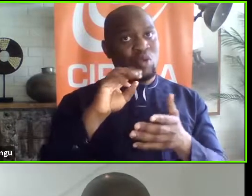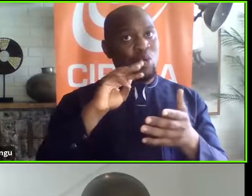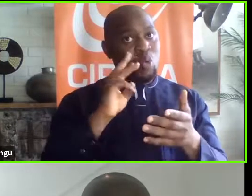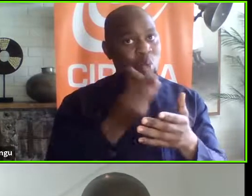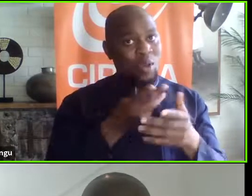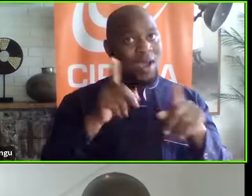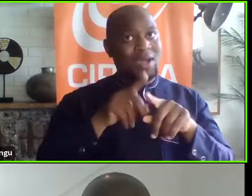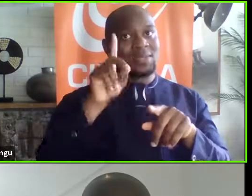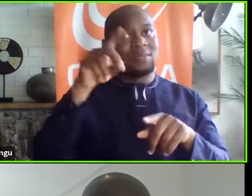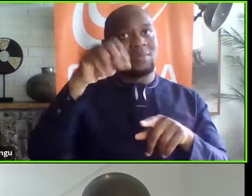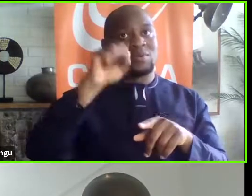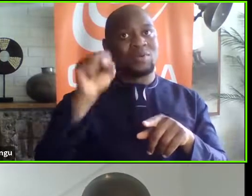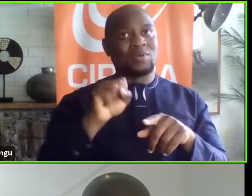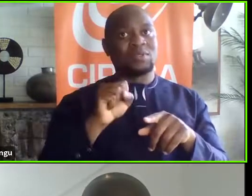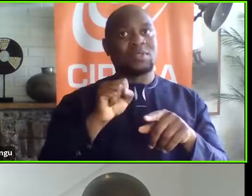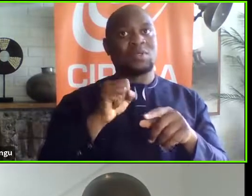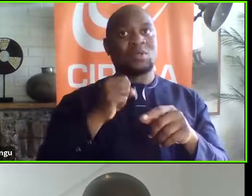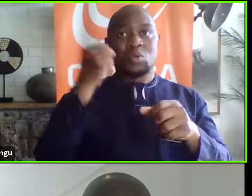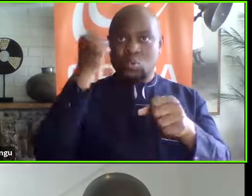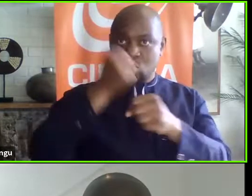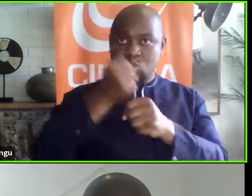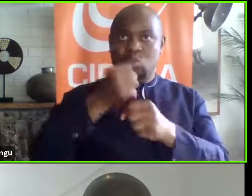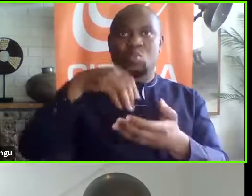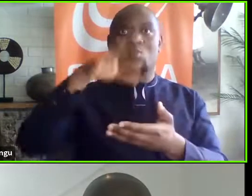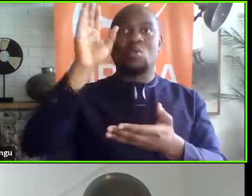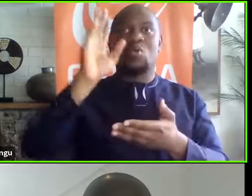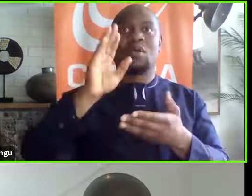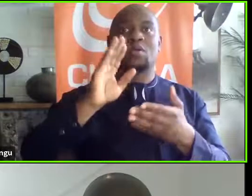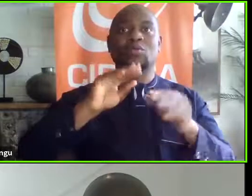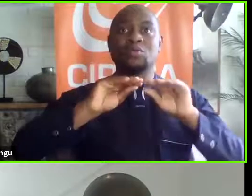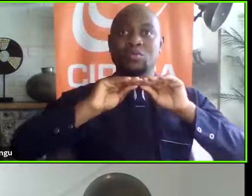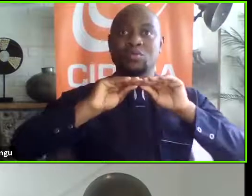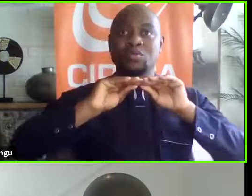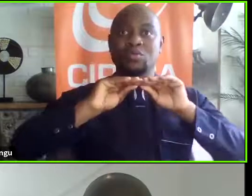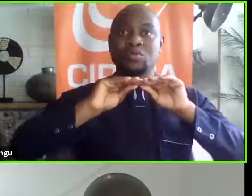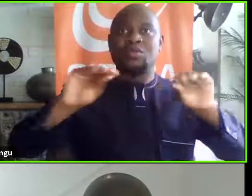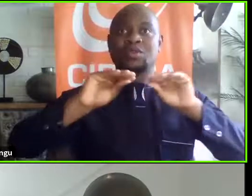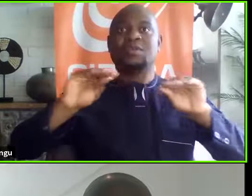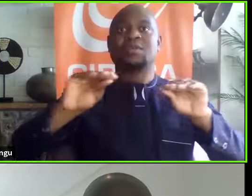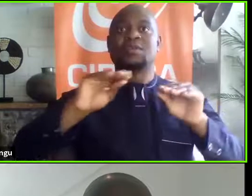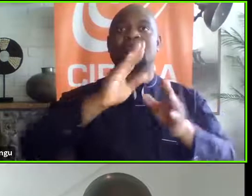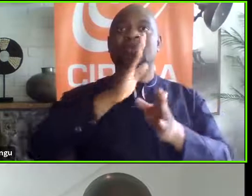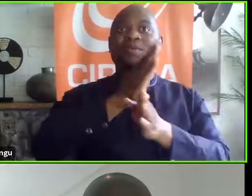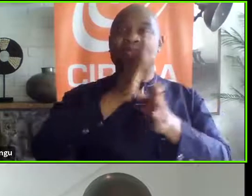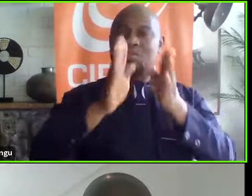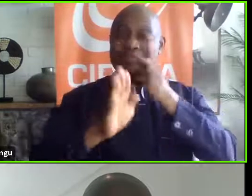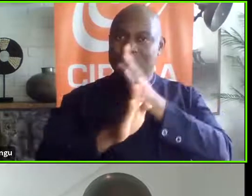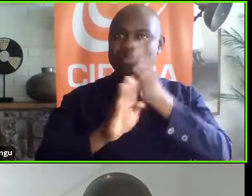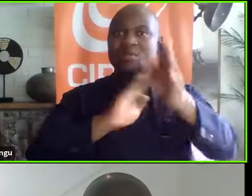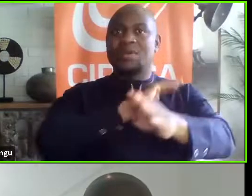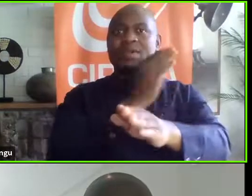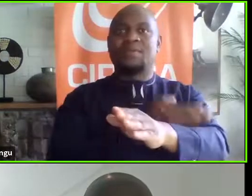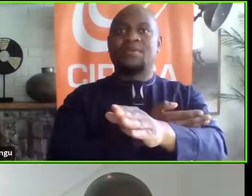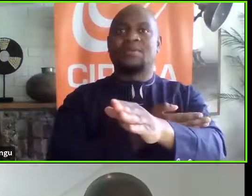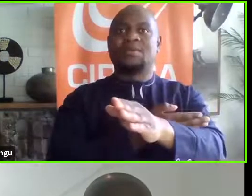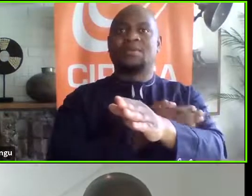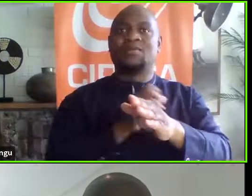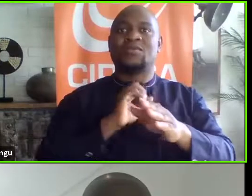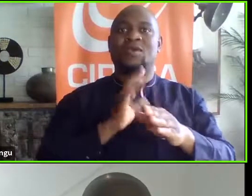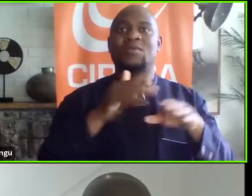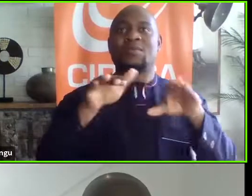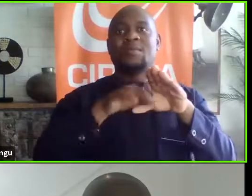Therefore, we as DPOs, we need to do more teaching, building